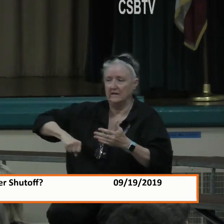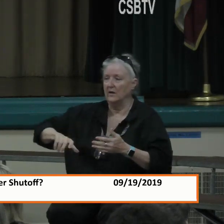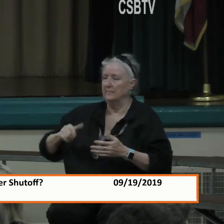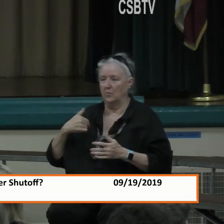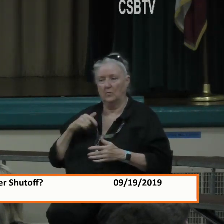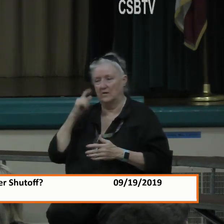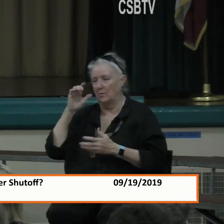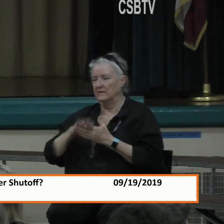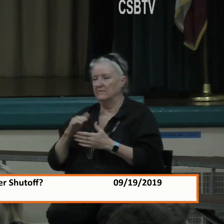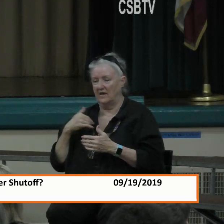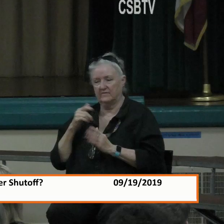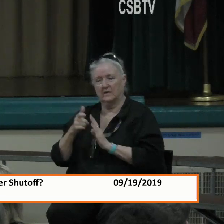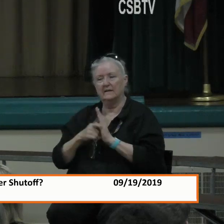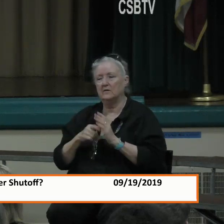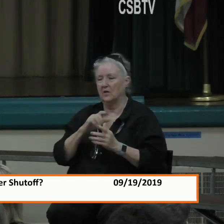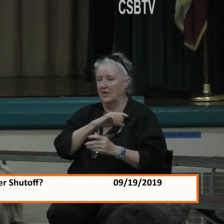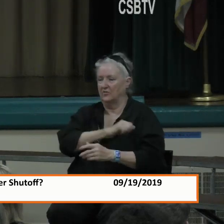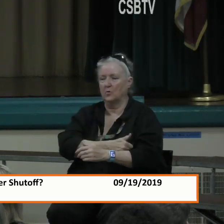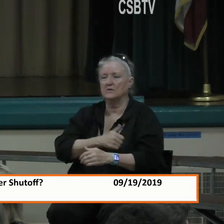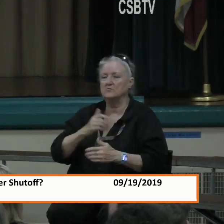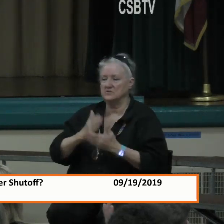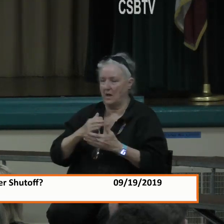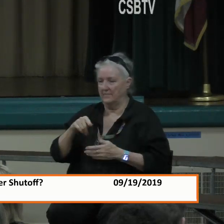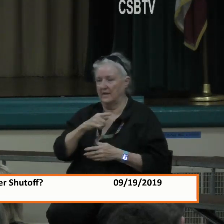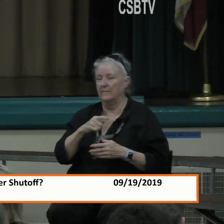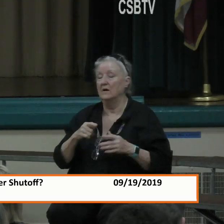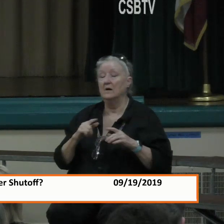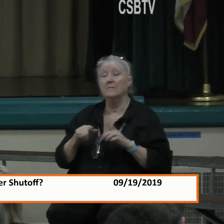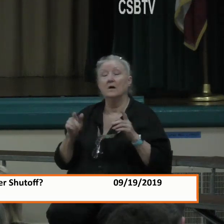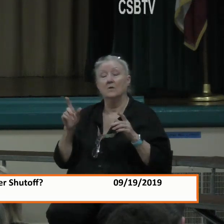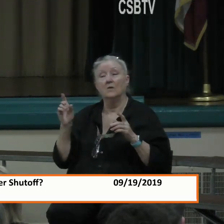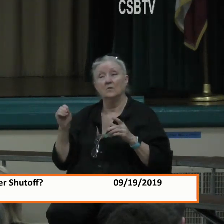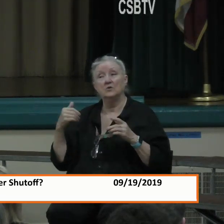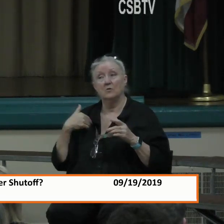to stop them from doing it. What we do have is